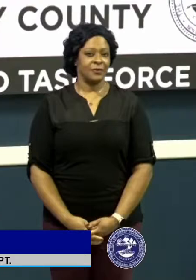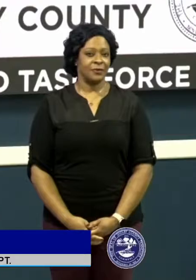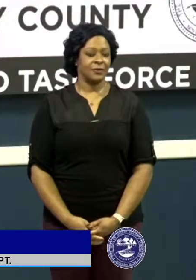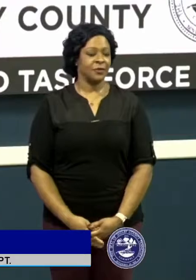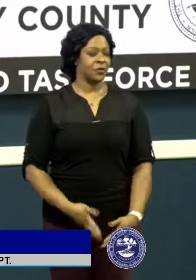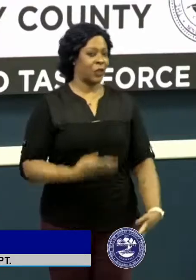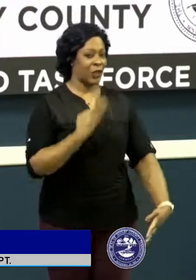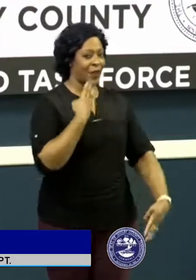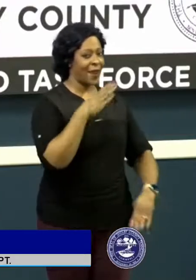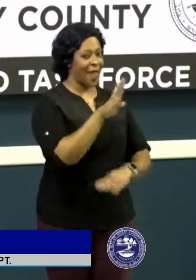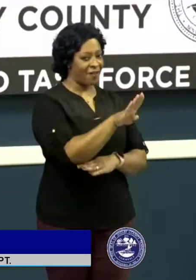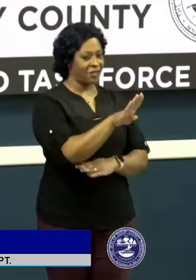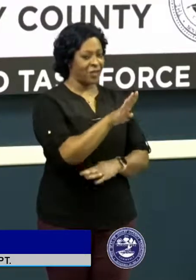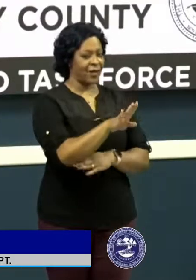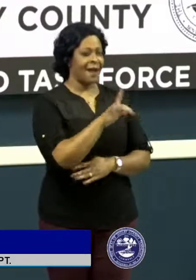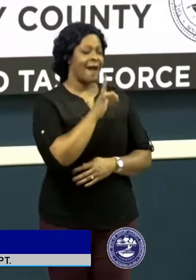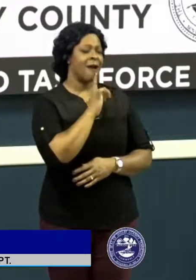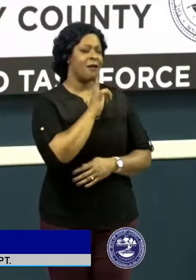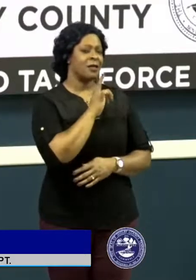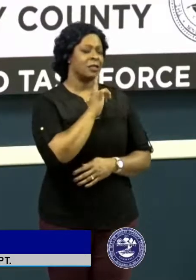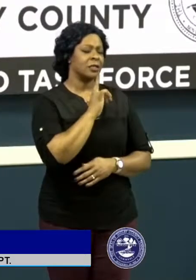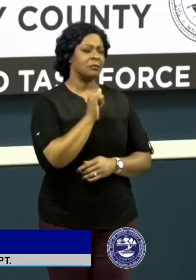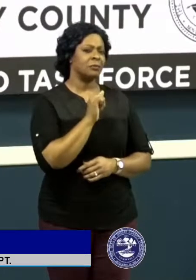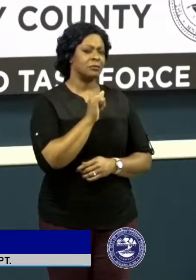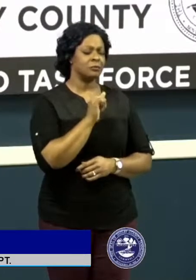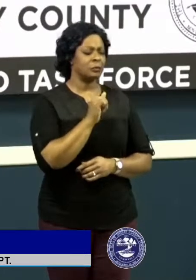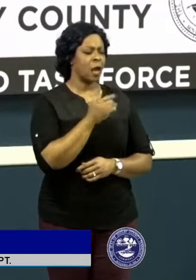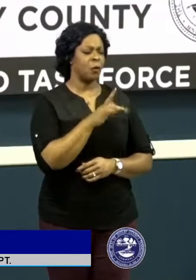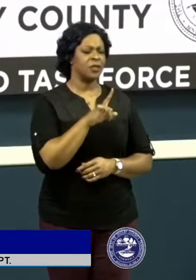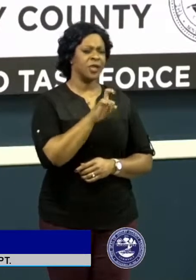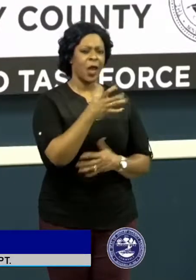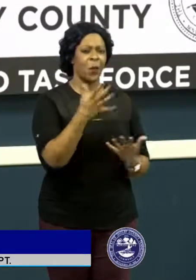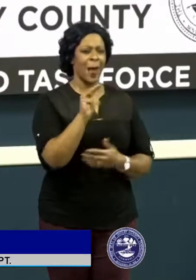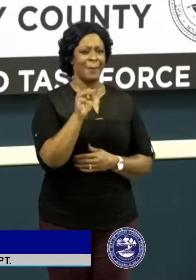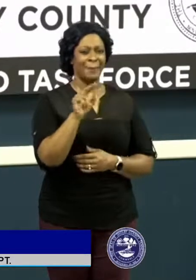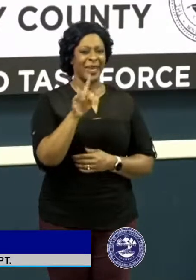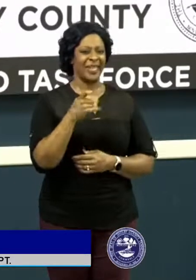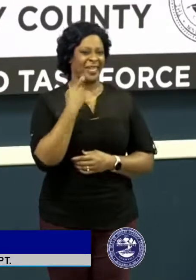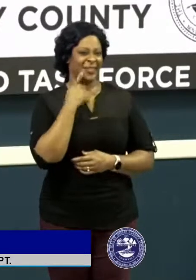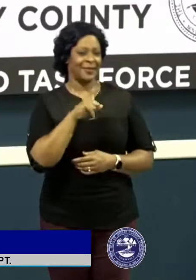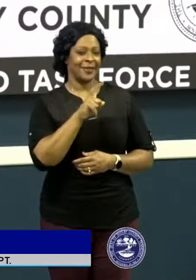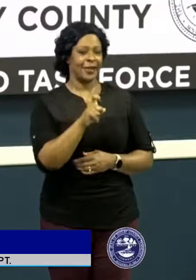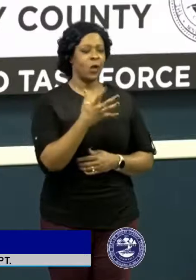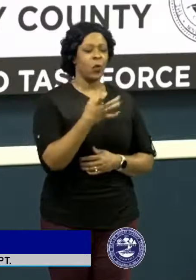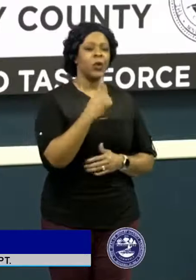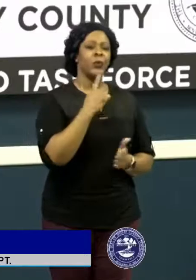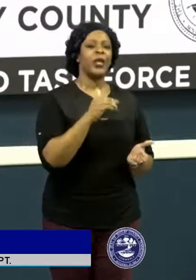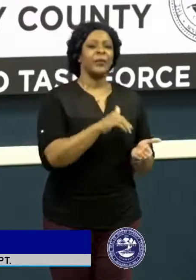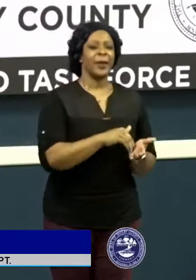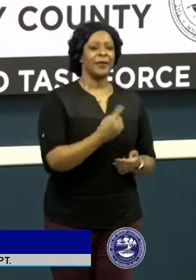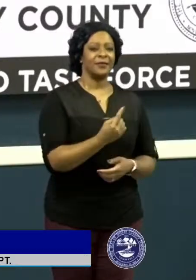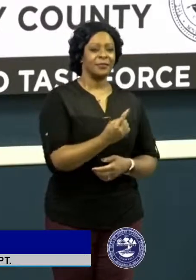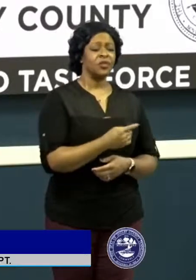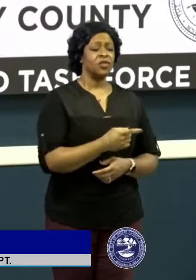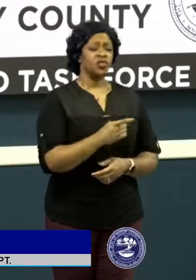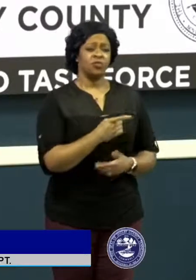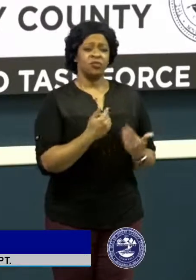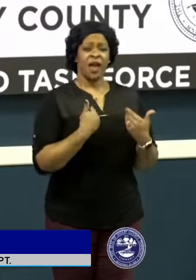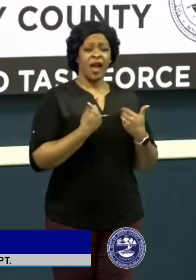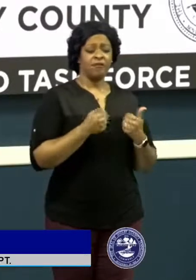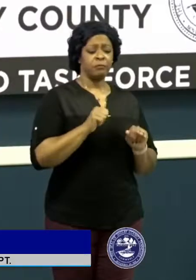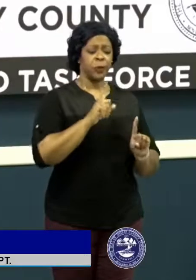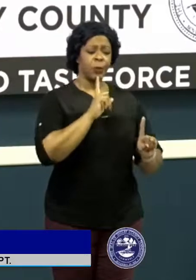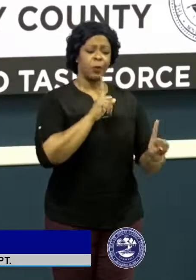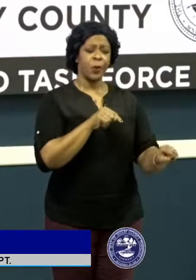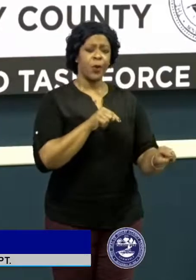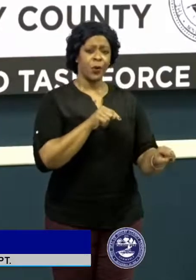Good afternoon. Actually, I was going to ask what Mandy asked too, but I want to reiterate something. Have you had any